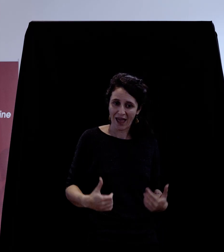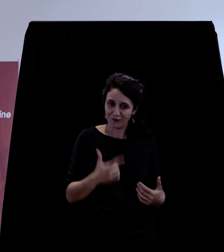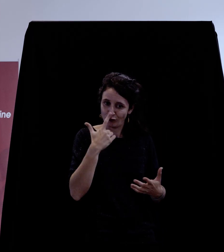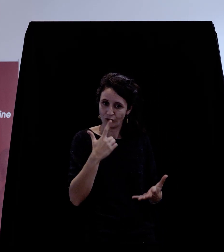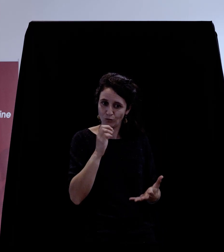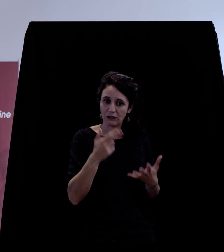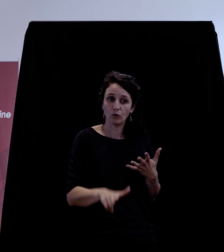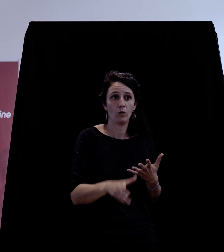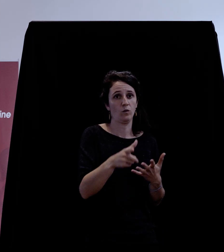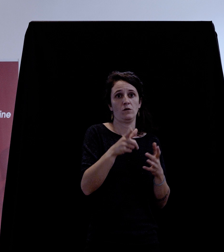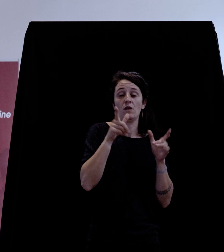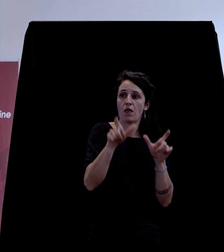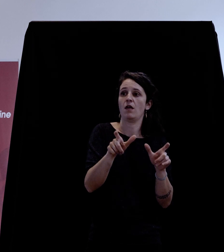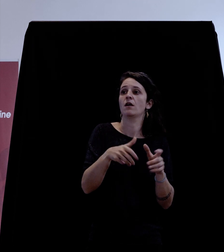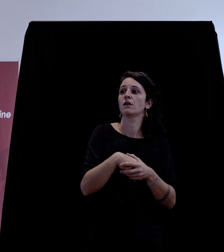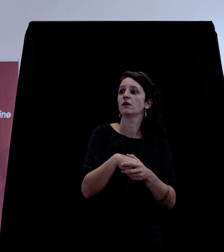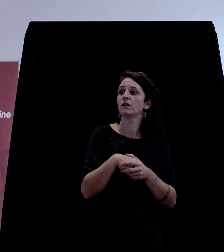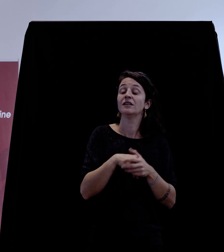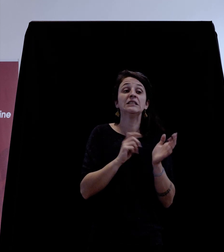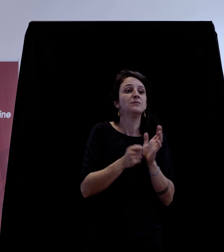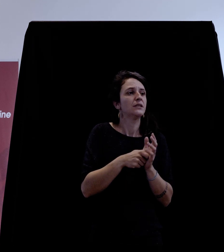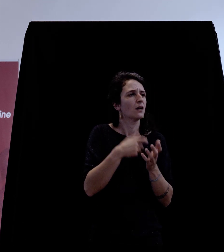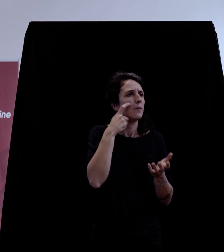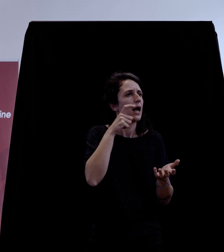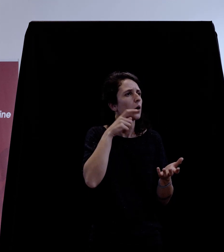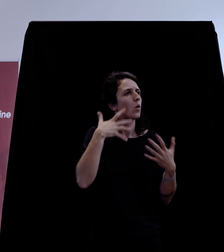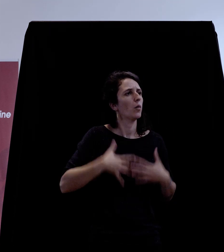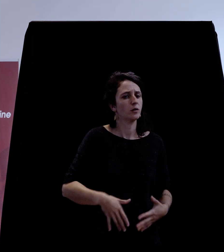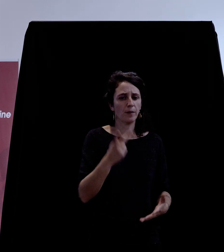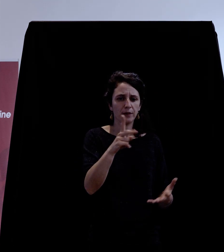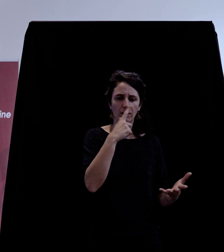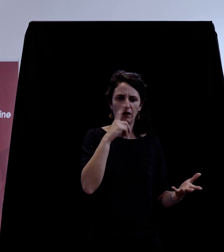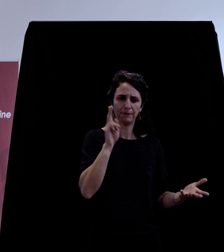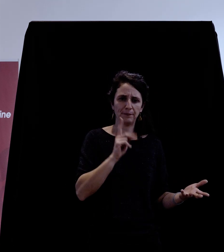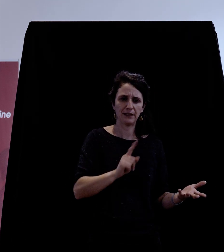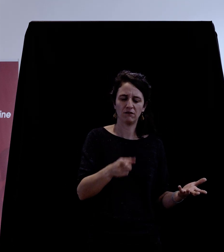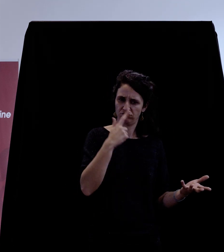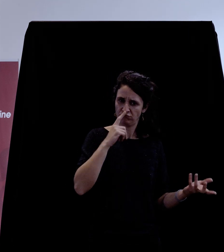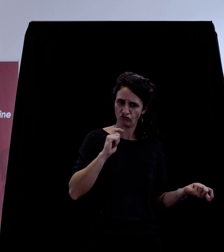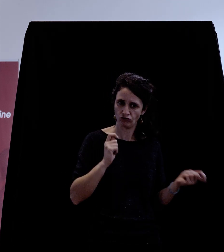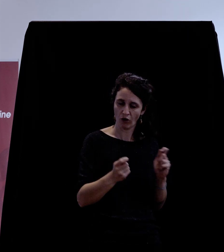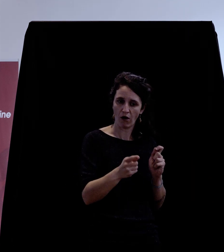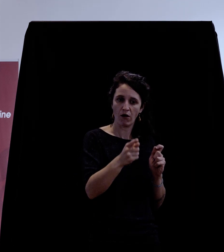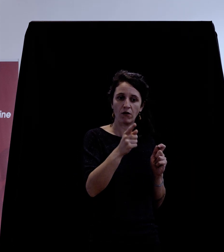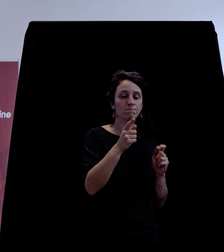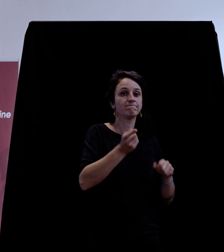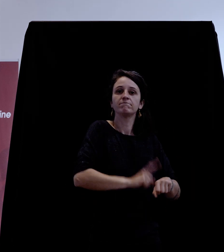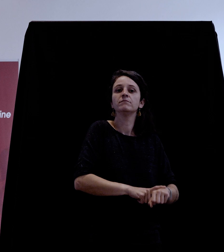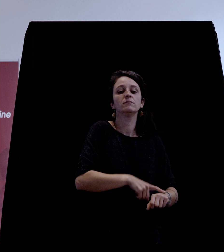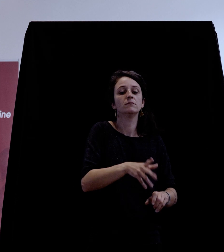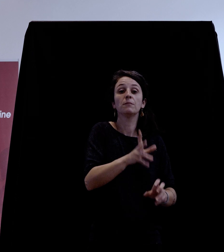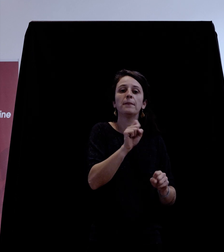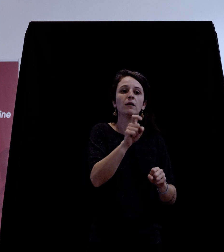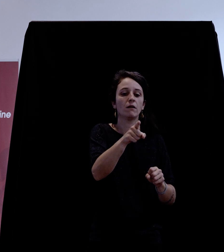good indication of what behaviors are related to pain. Okay, sensory